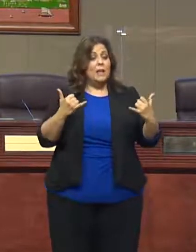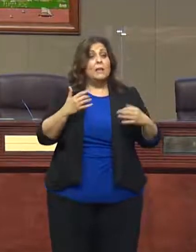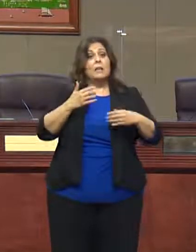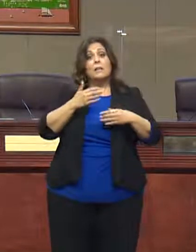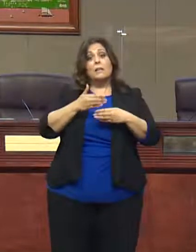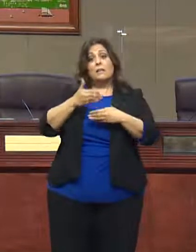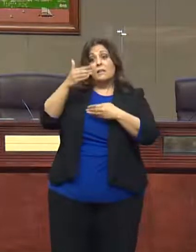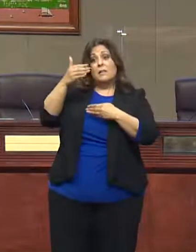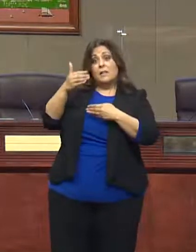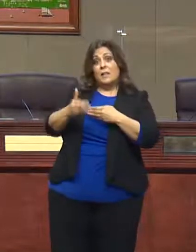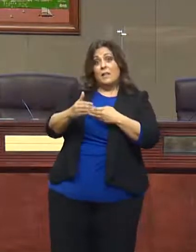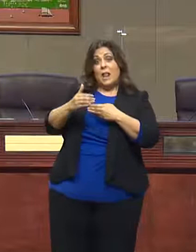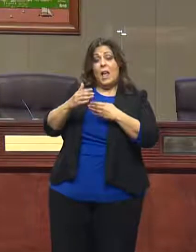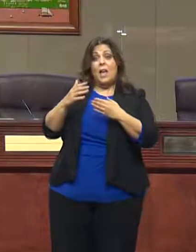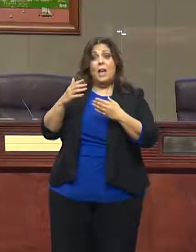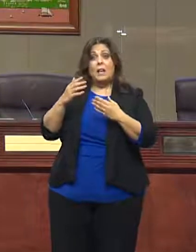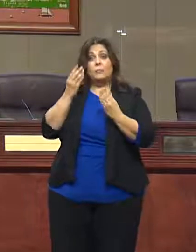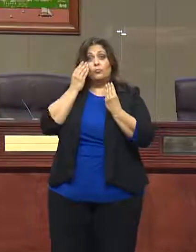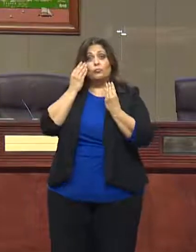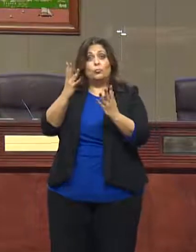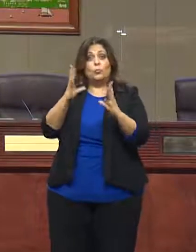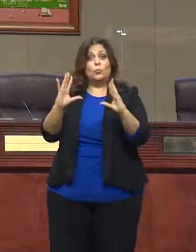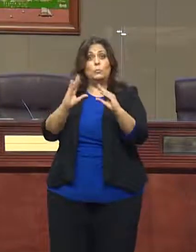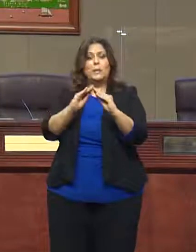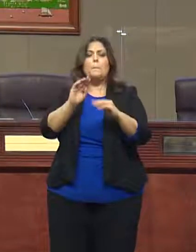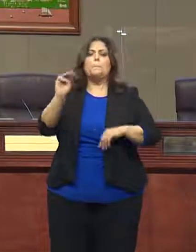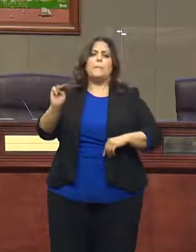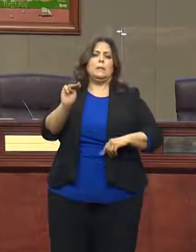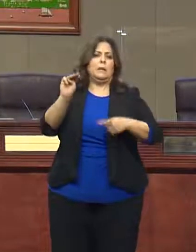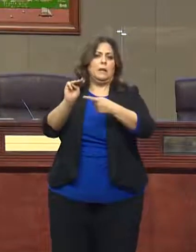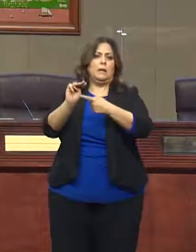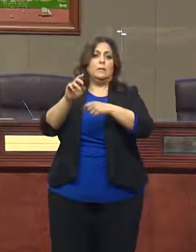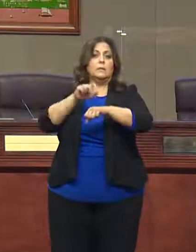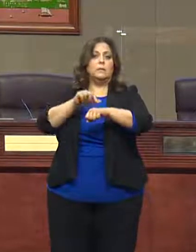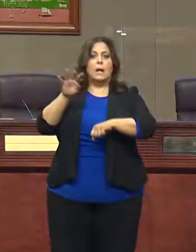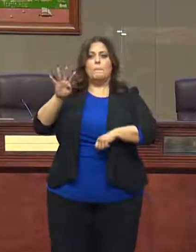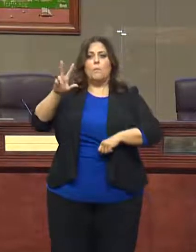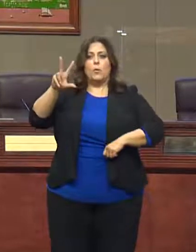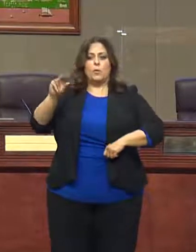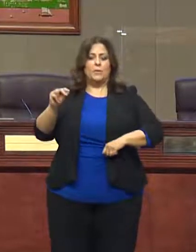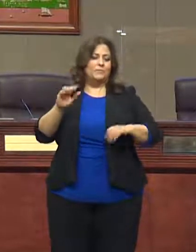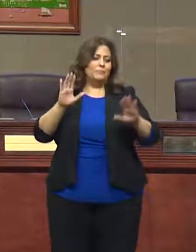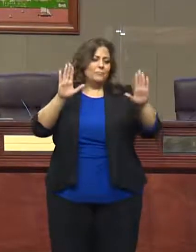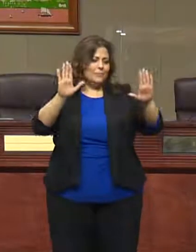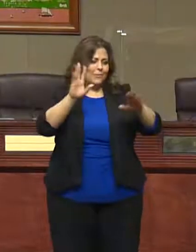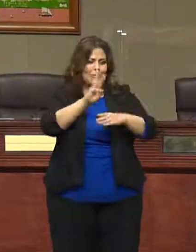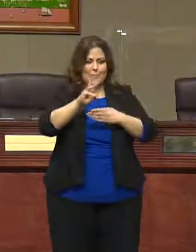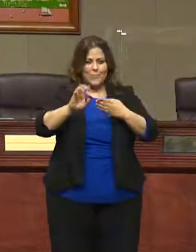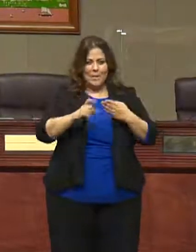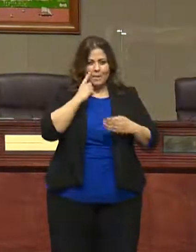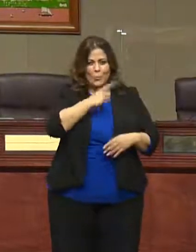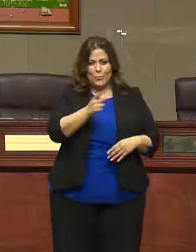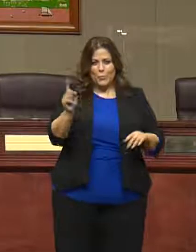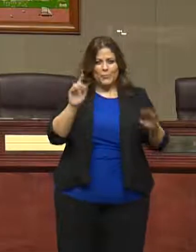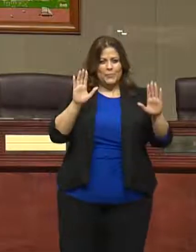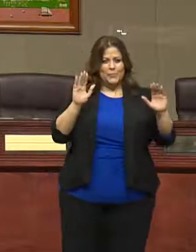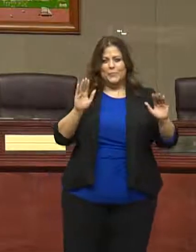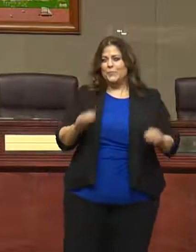press briefing will occur on Monday at 4:30, and we hope you have a great weekend.